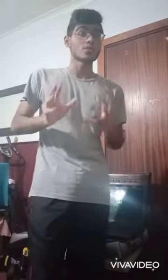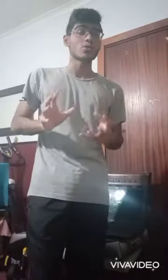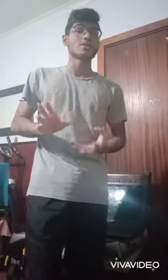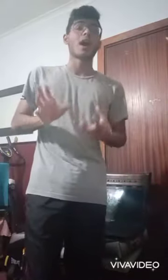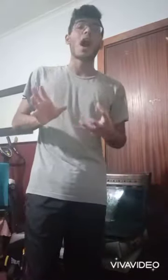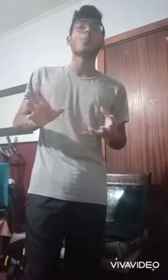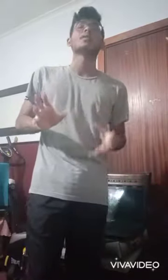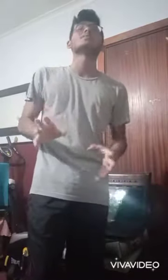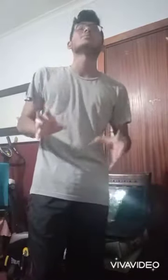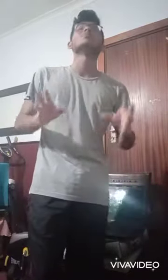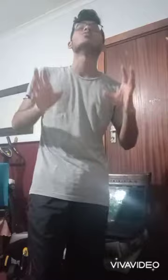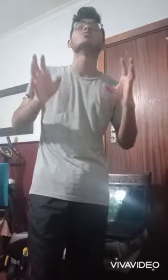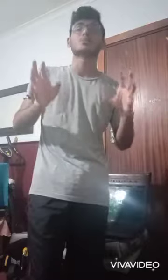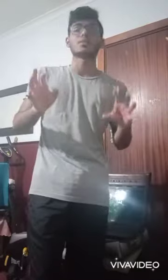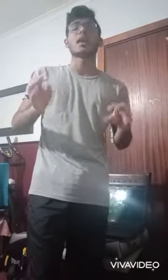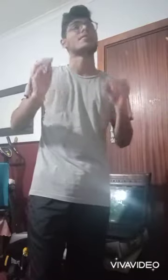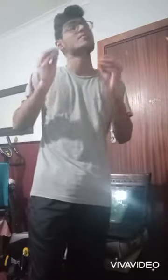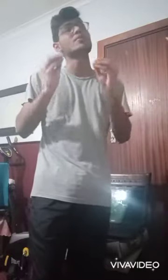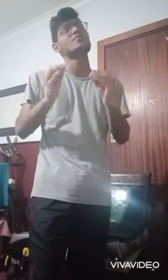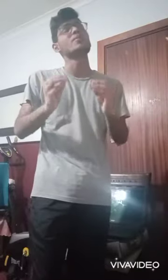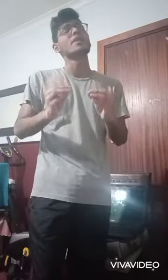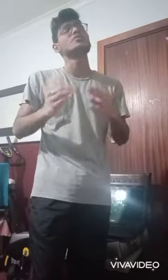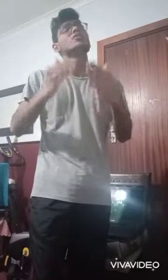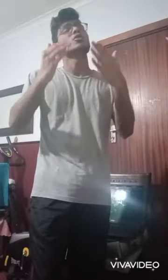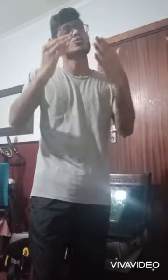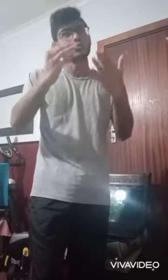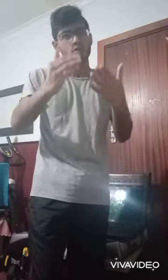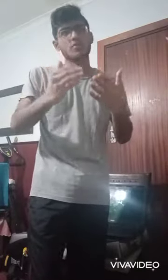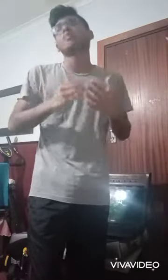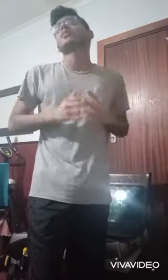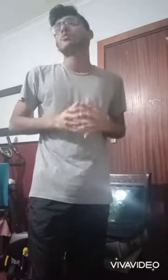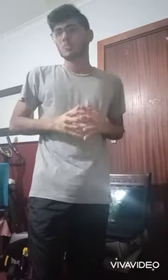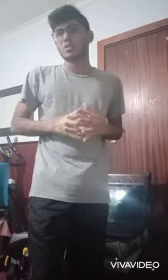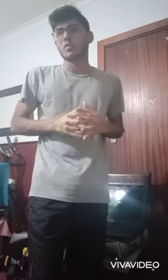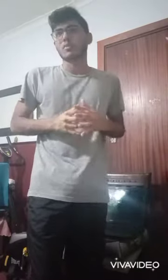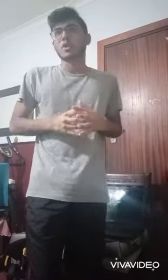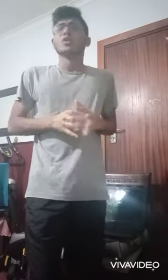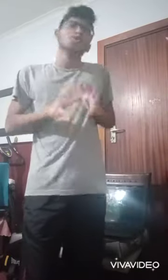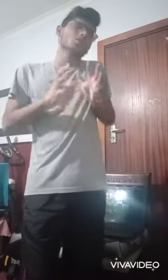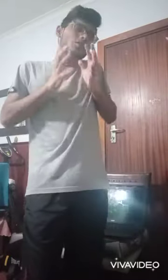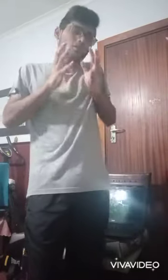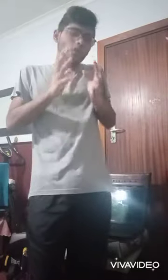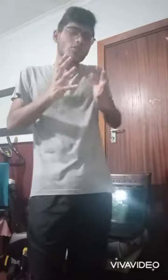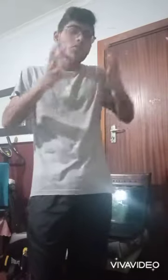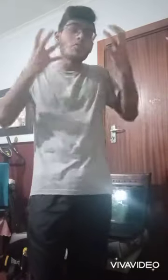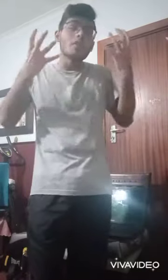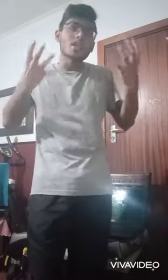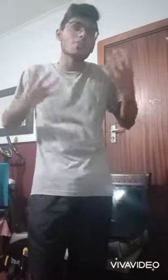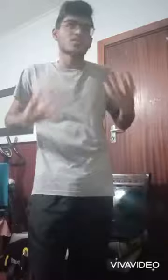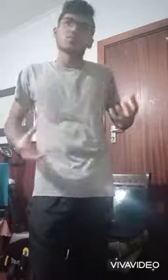resource and how it has been polluted and the means to prevent the pollution. So we're going to focus on the main ways of